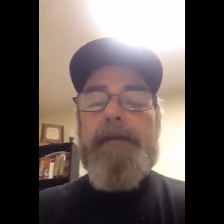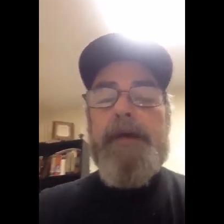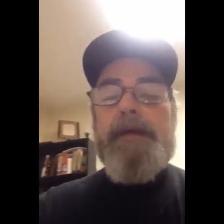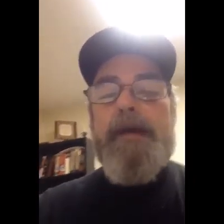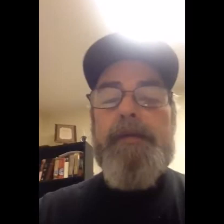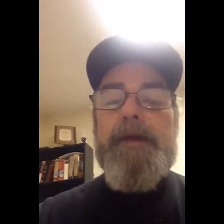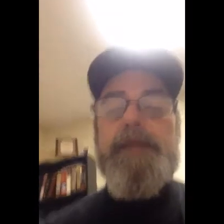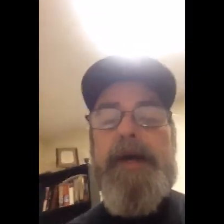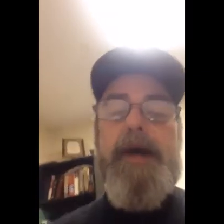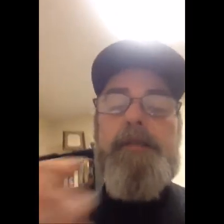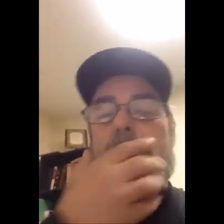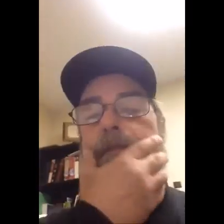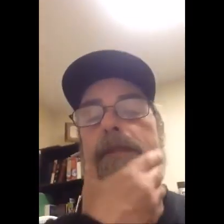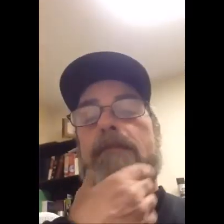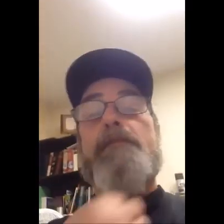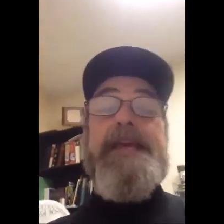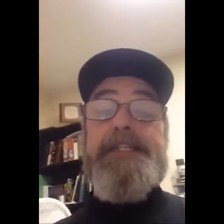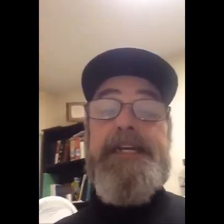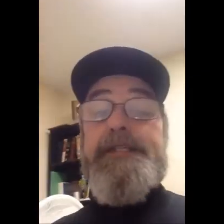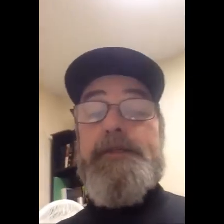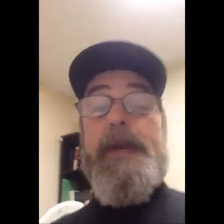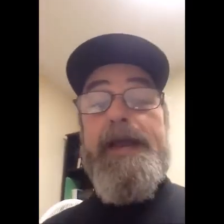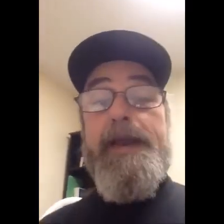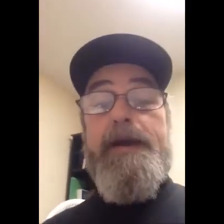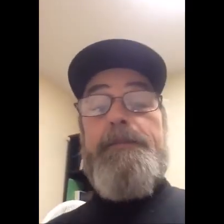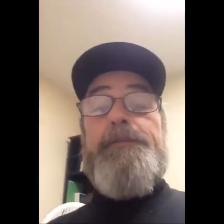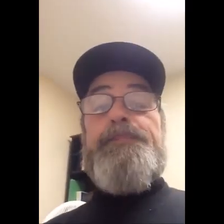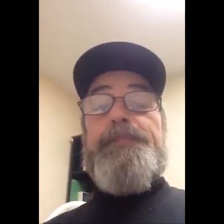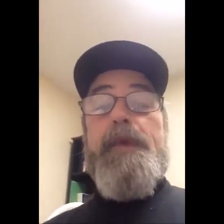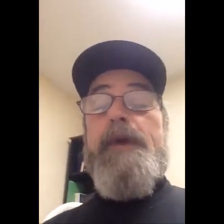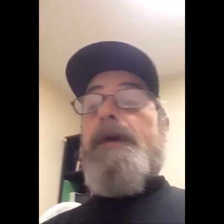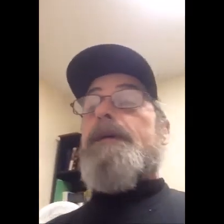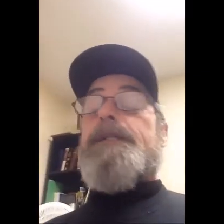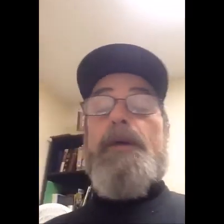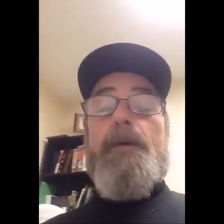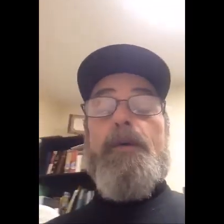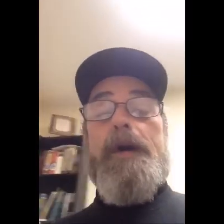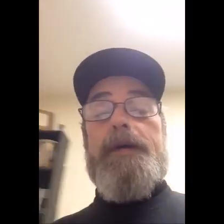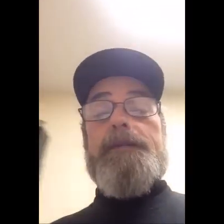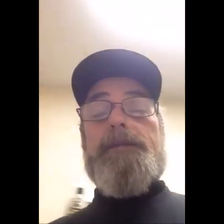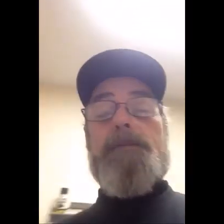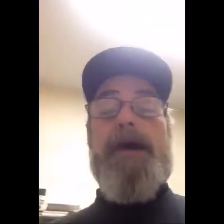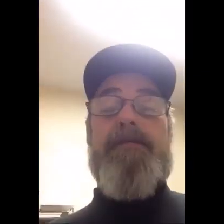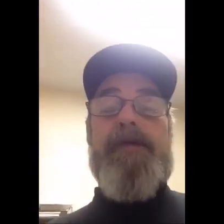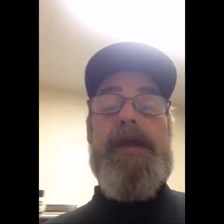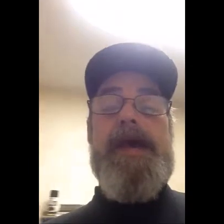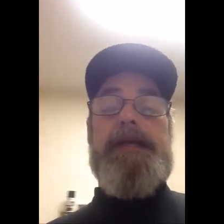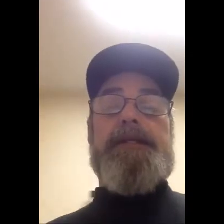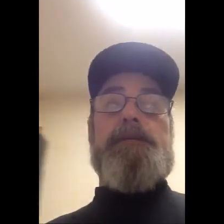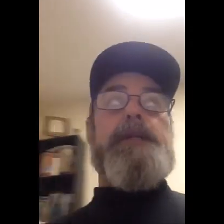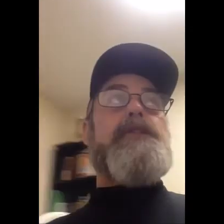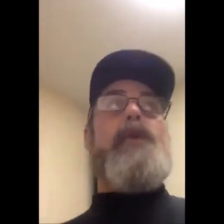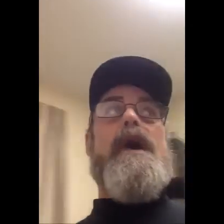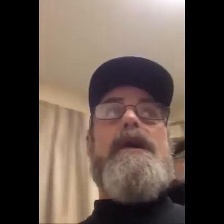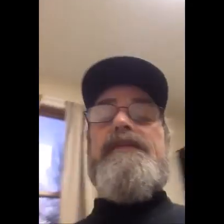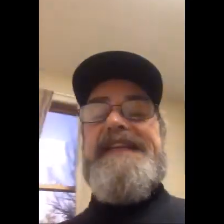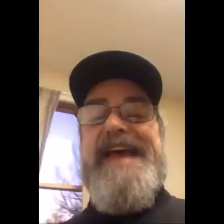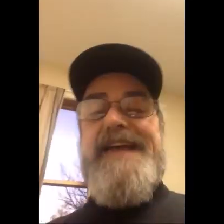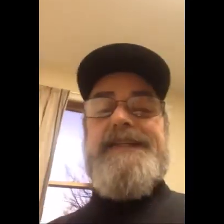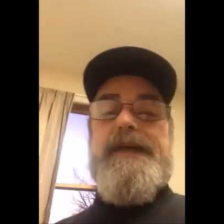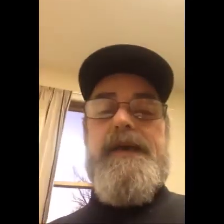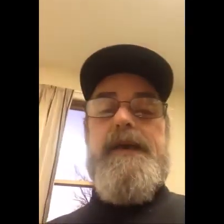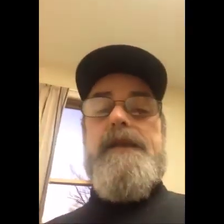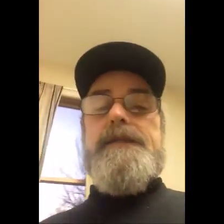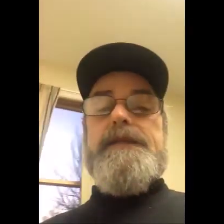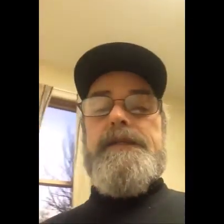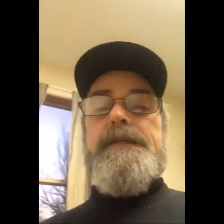Just having a good time, me and Jesus right now. So we got a few days, 12